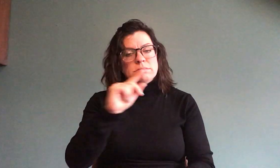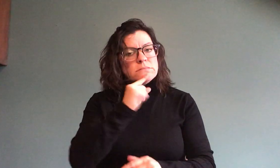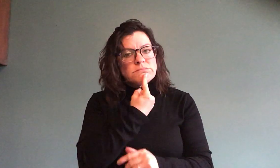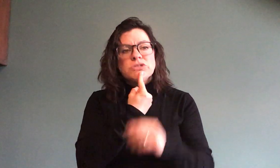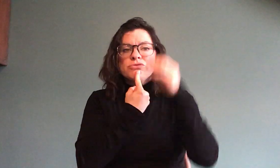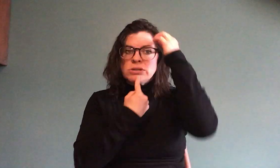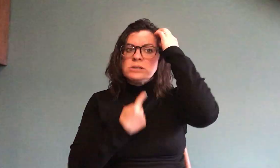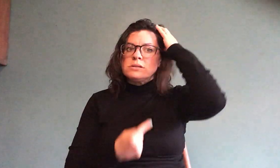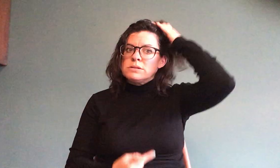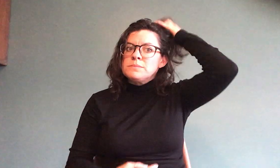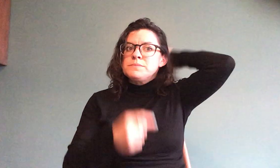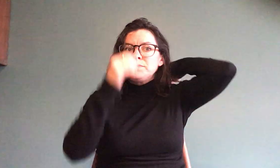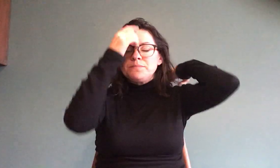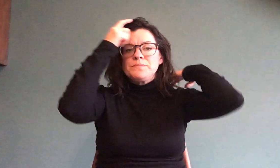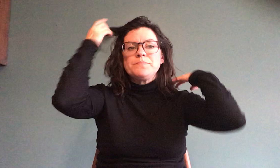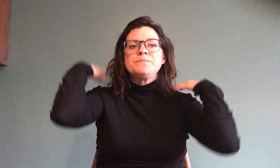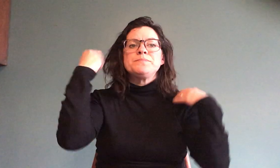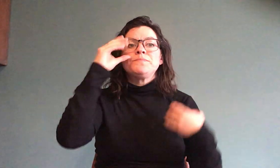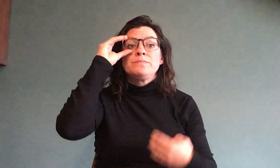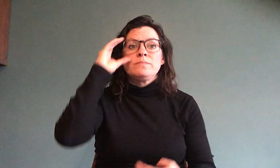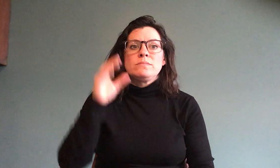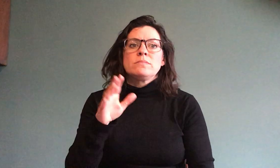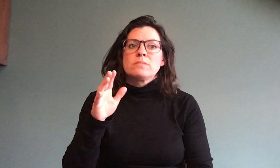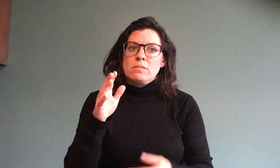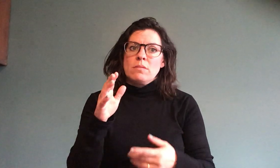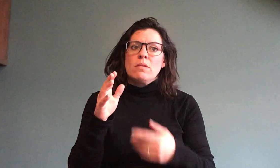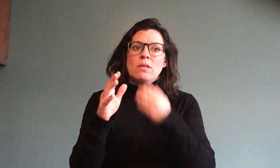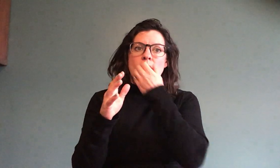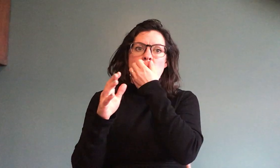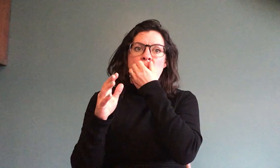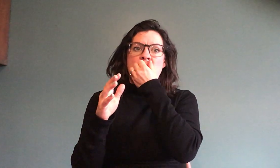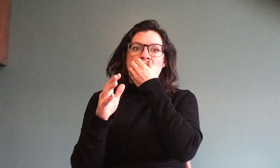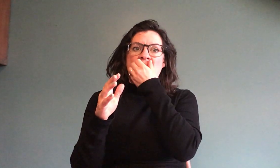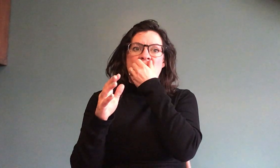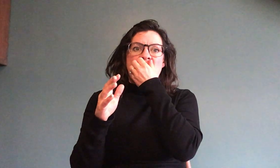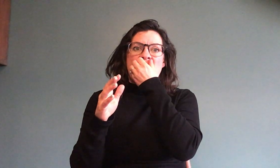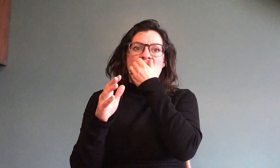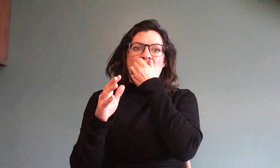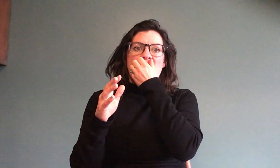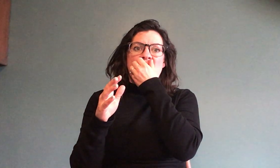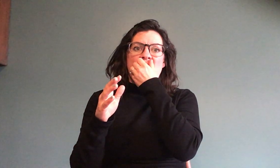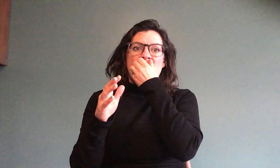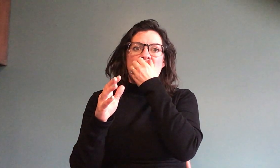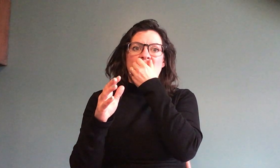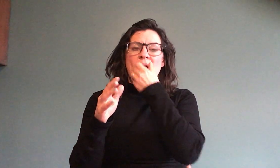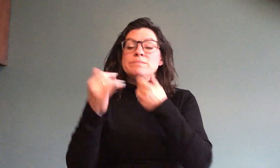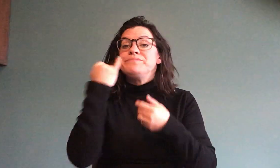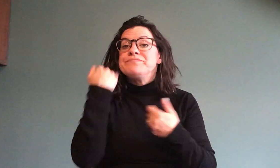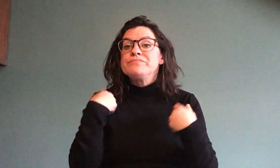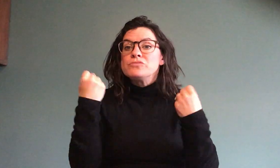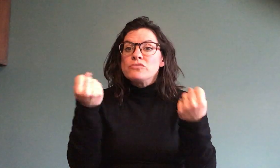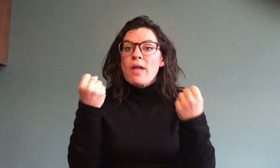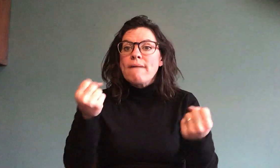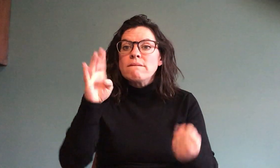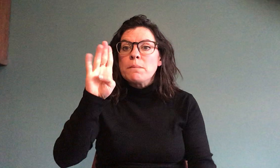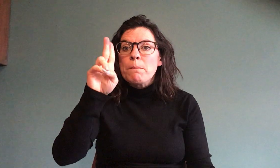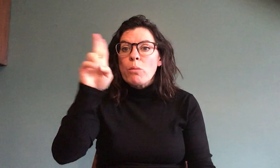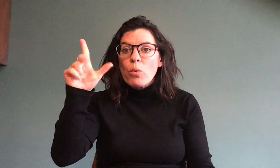or bulldozer, okay, they always can't see over the shovel that's on